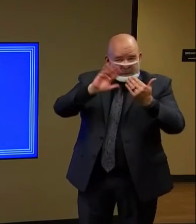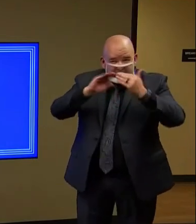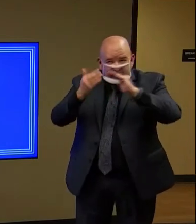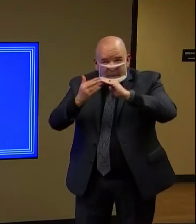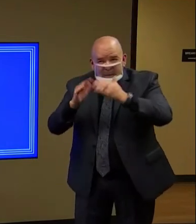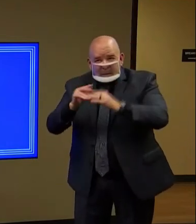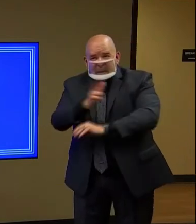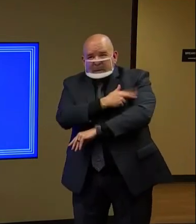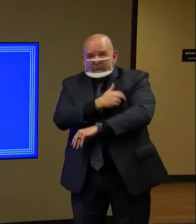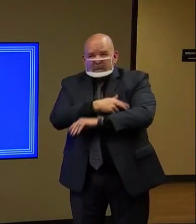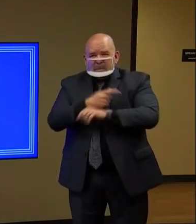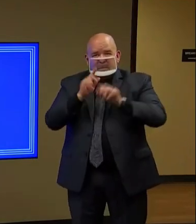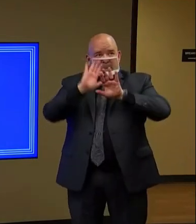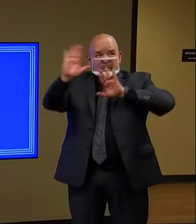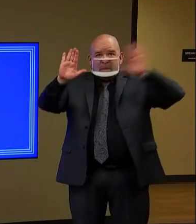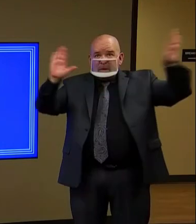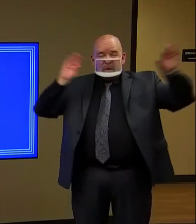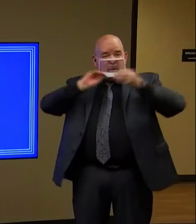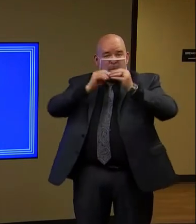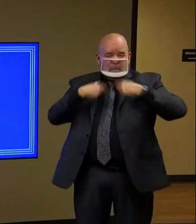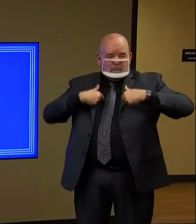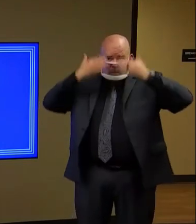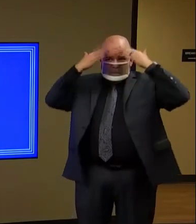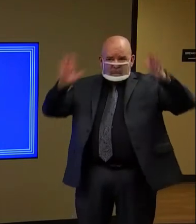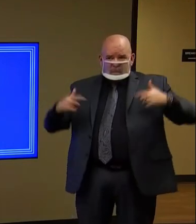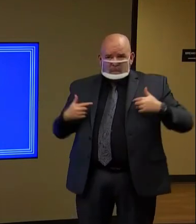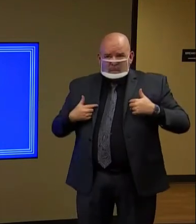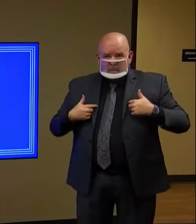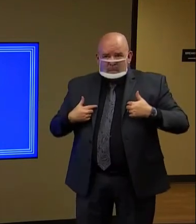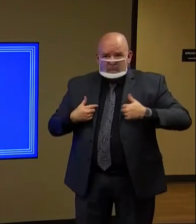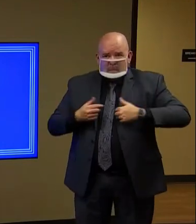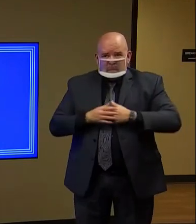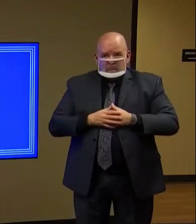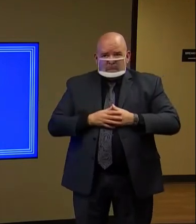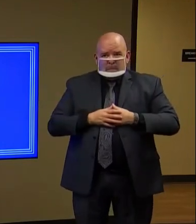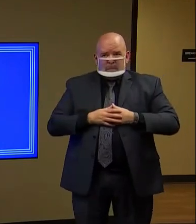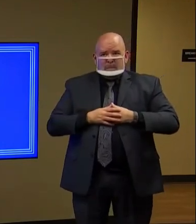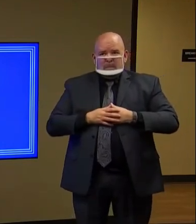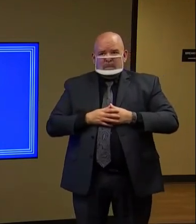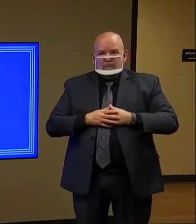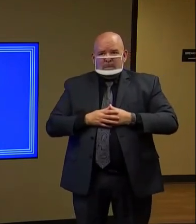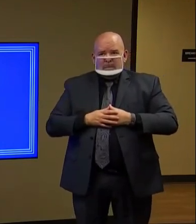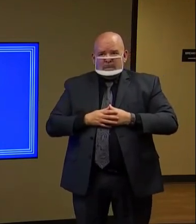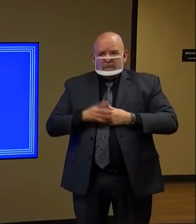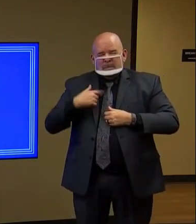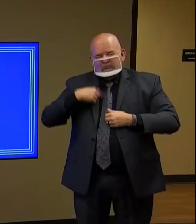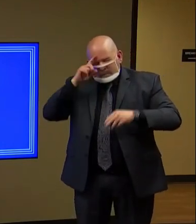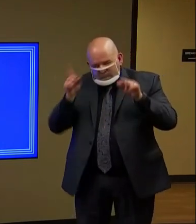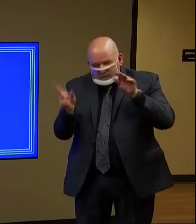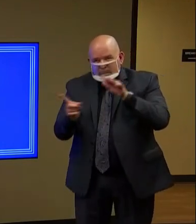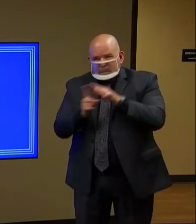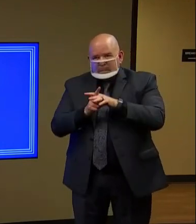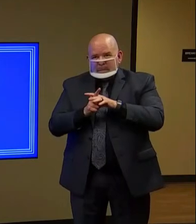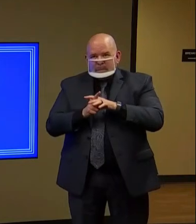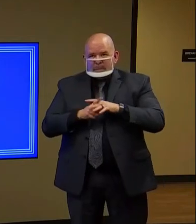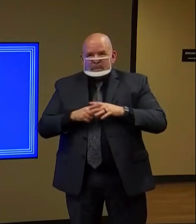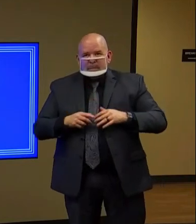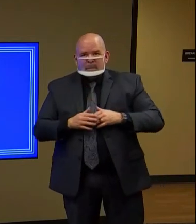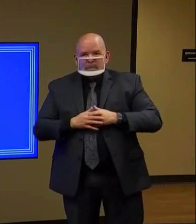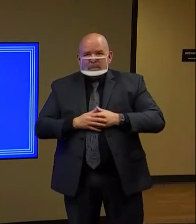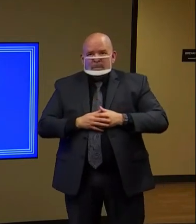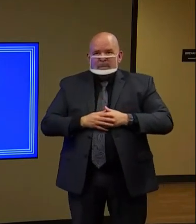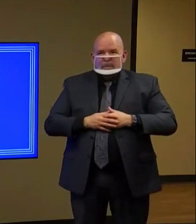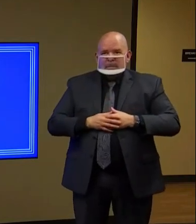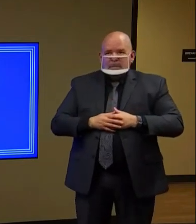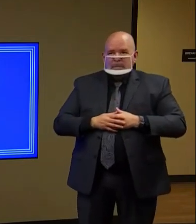here on that. By the way, the question, I forgot to repeat the question. The question was, well, how many number of